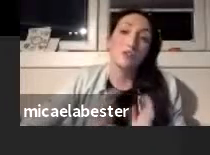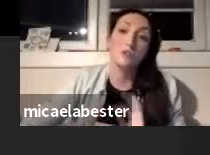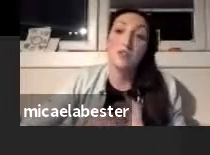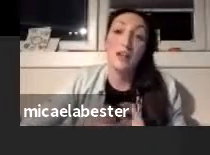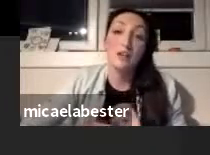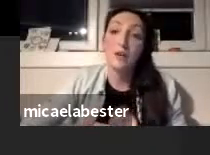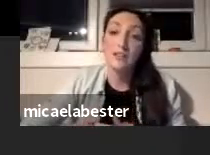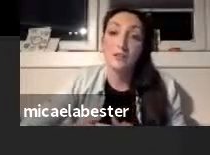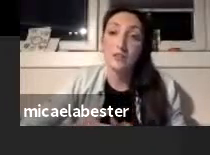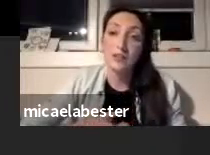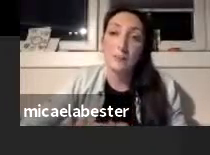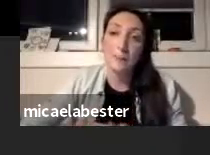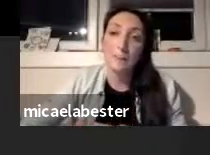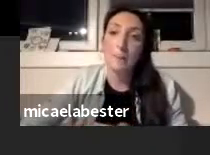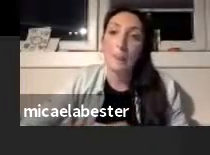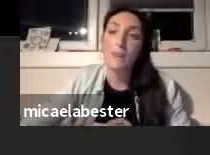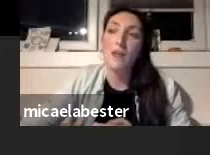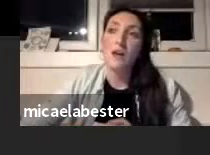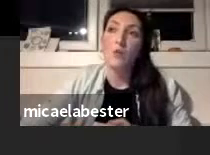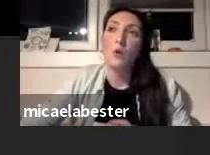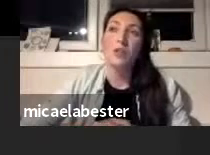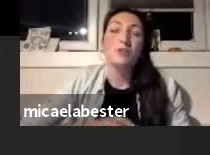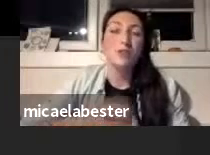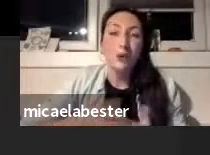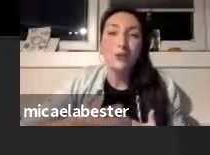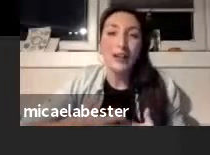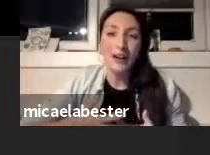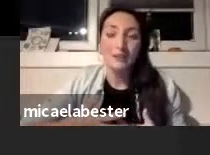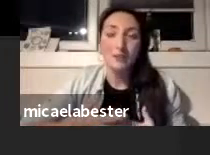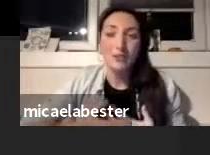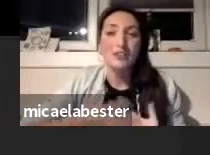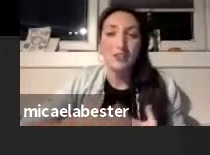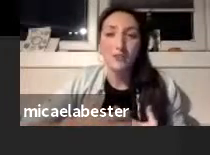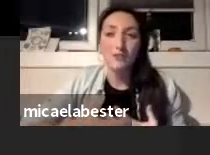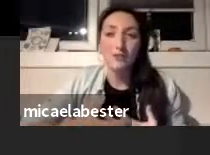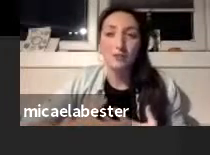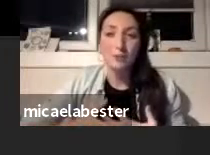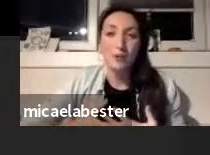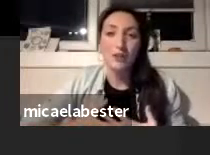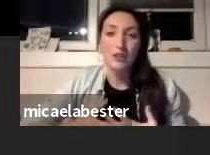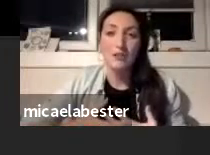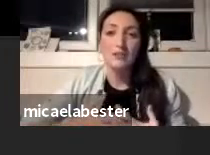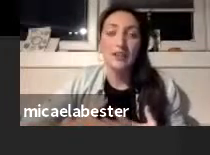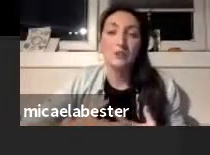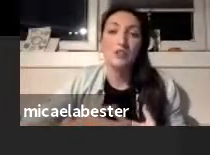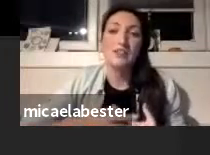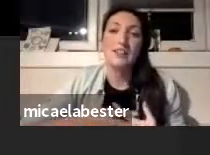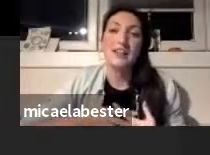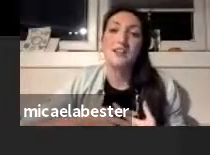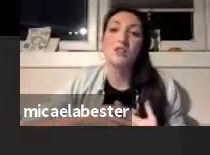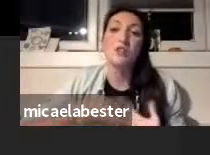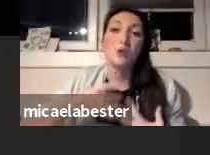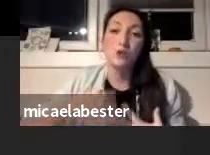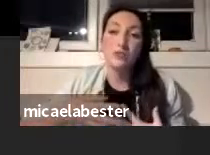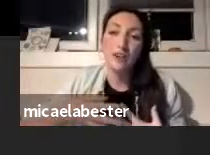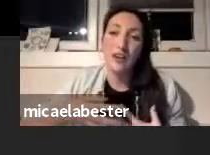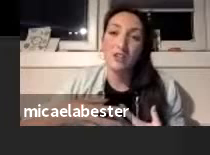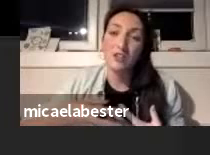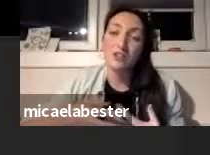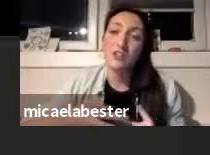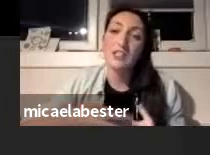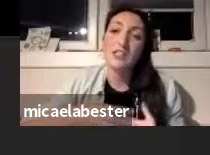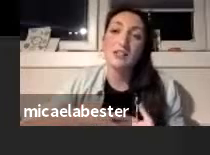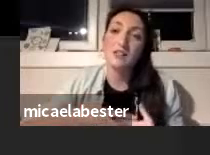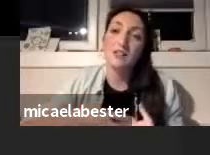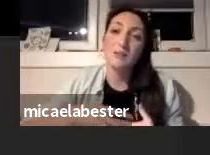younger users will sign quite differently. What you don't get, which is different from spoken languages, is any social